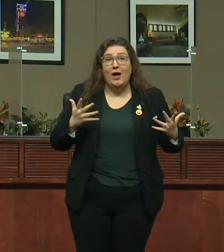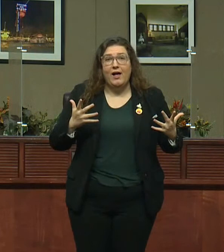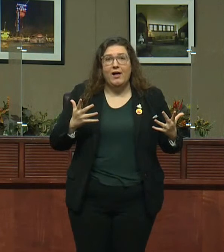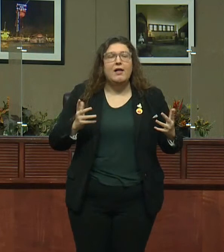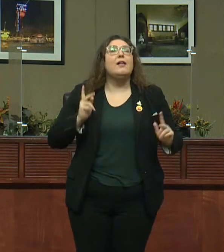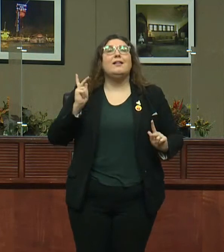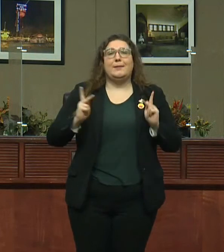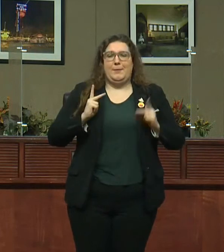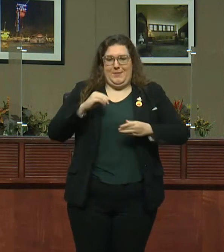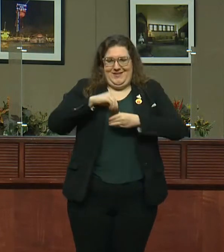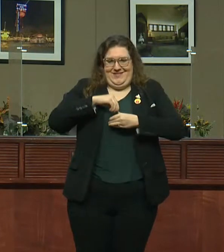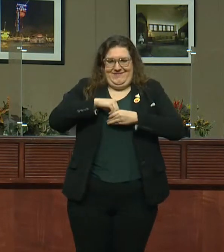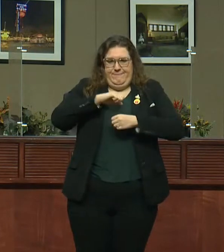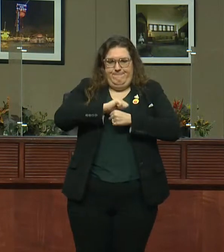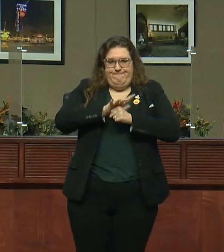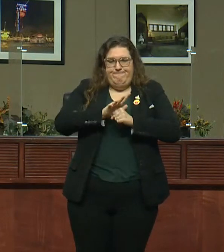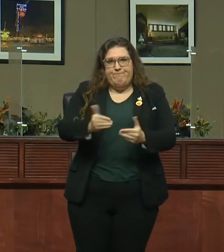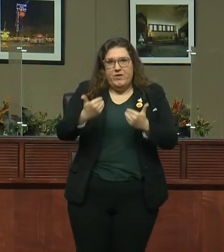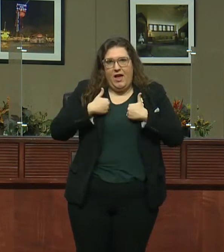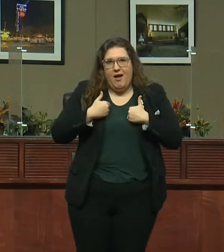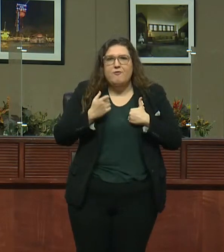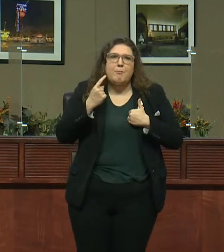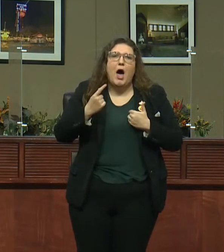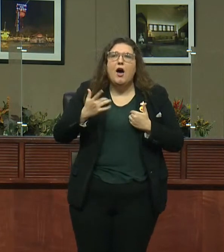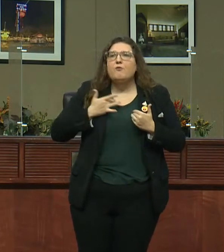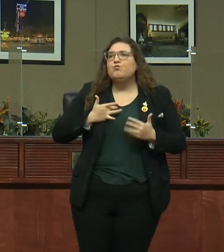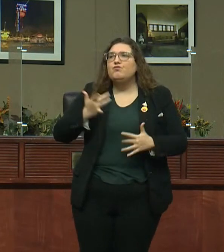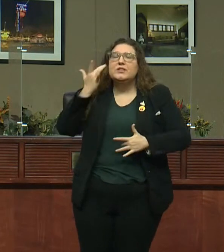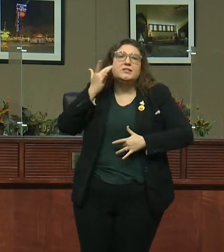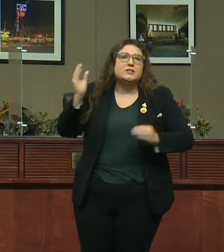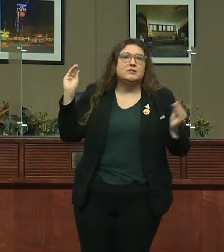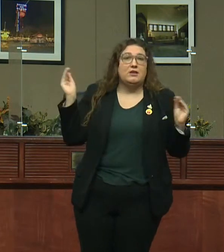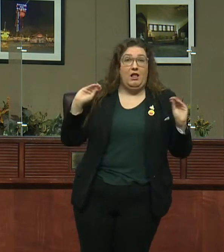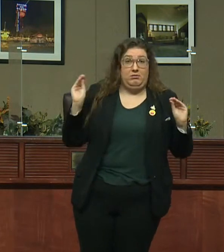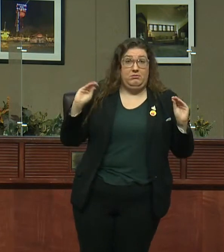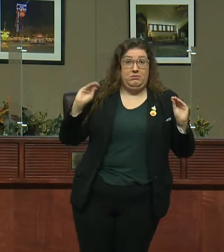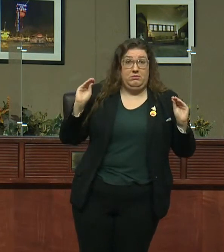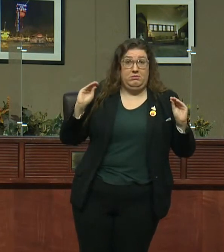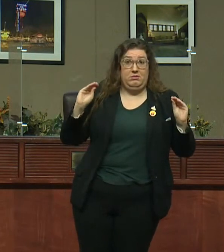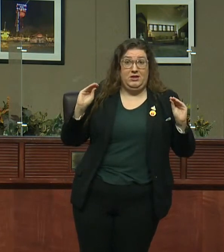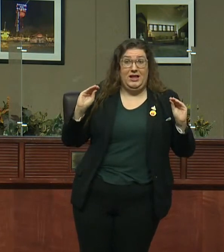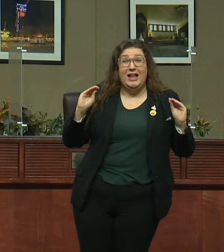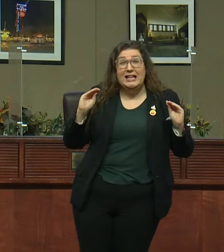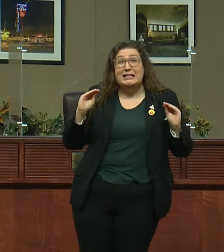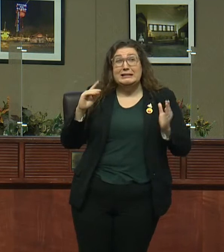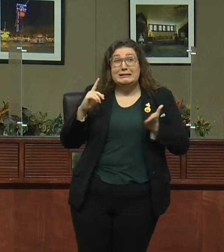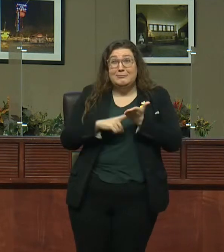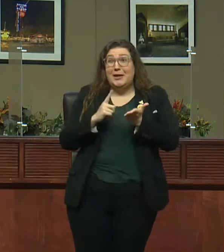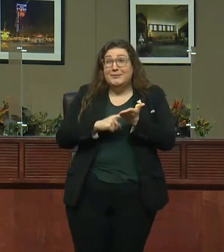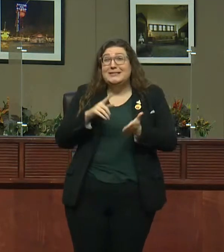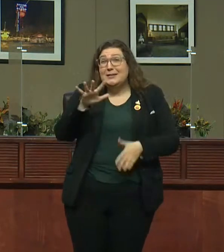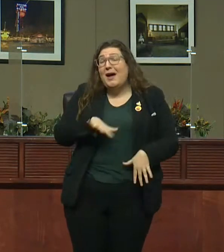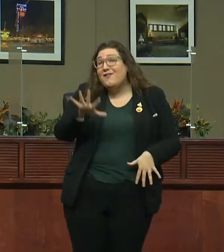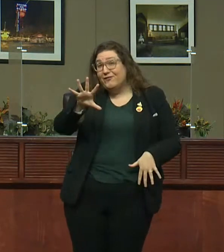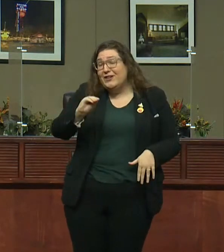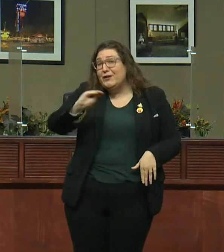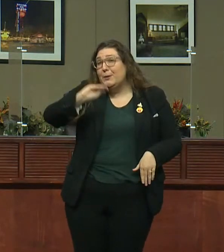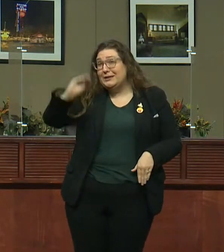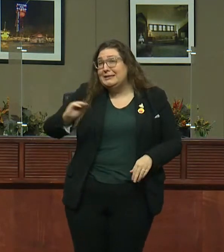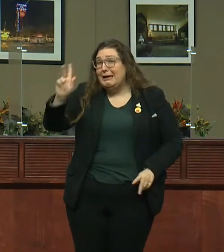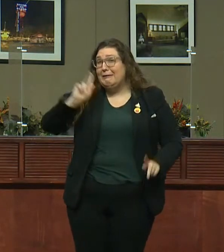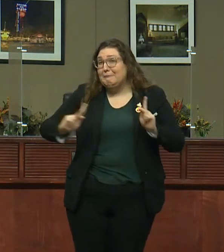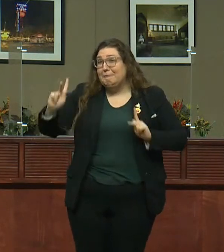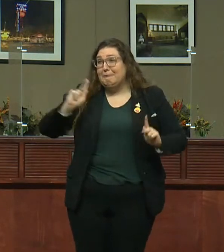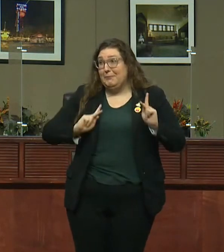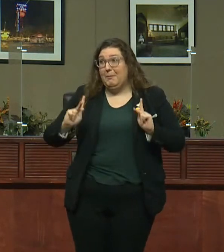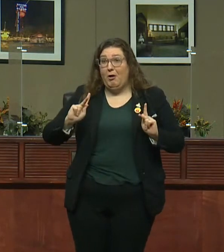about 25% of all cases in Orange County, and in some areas of the country it's up to 50%. And those are critical